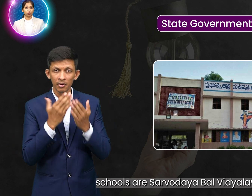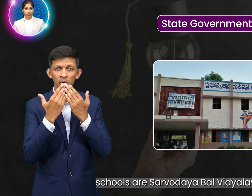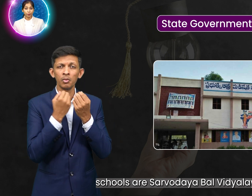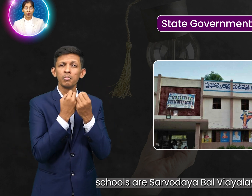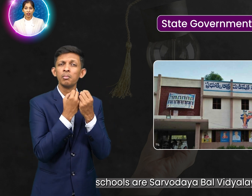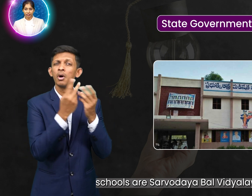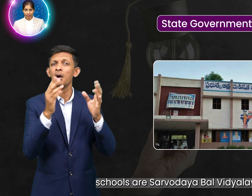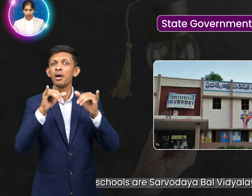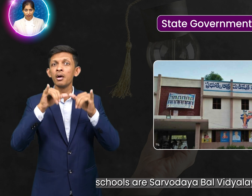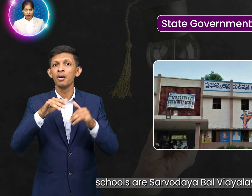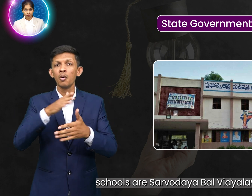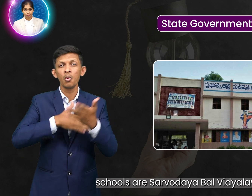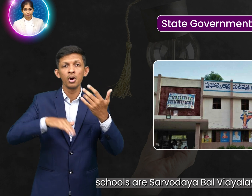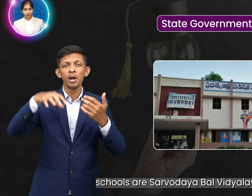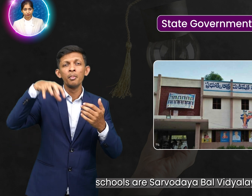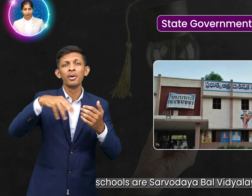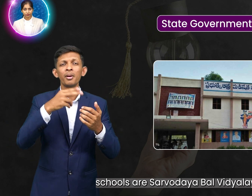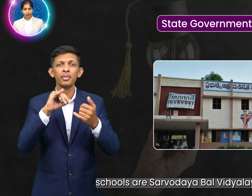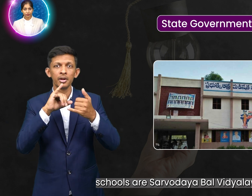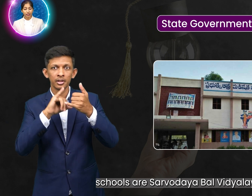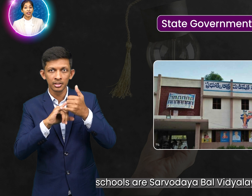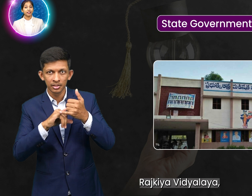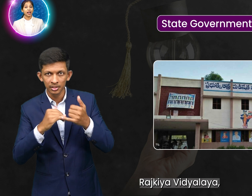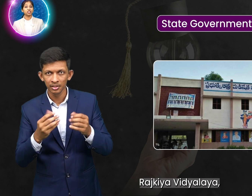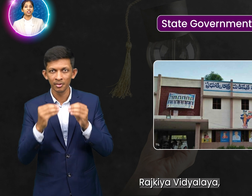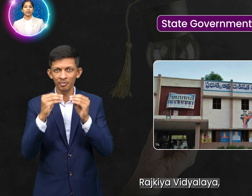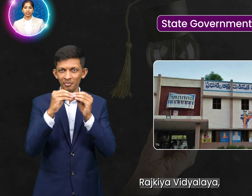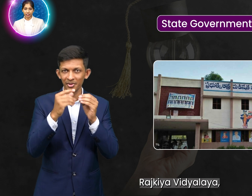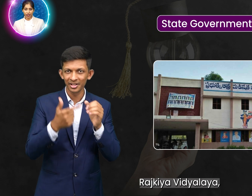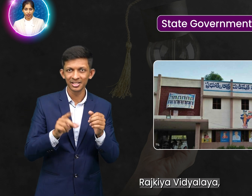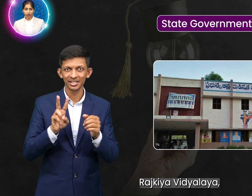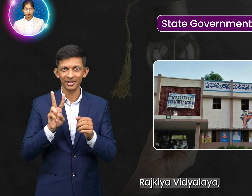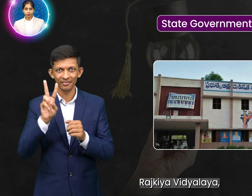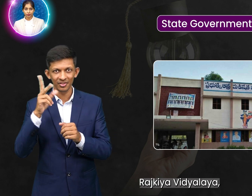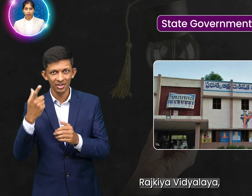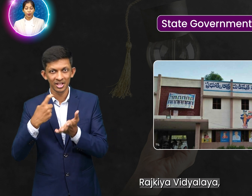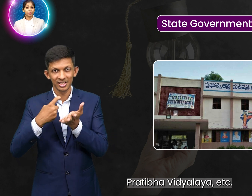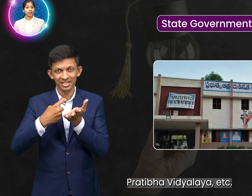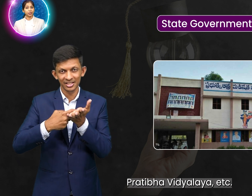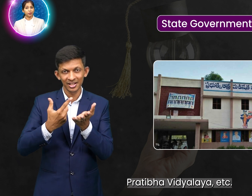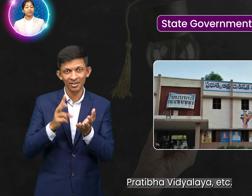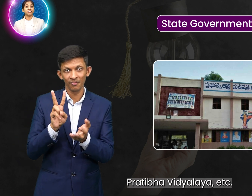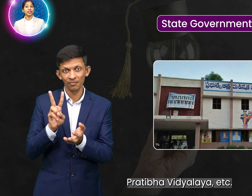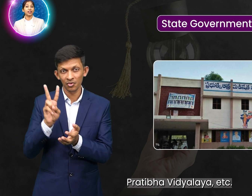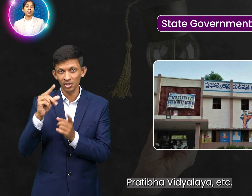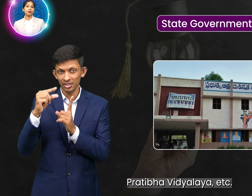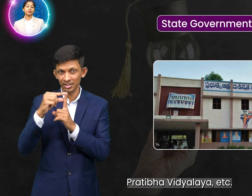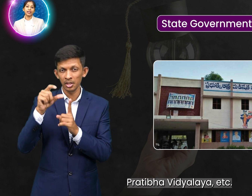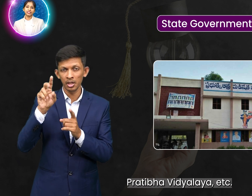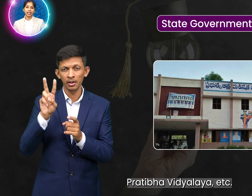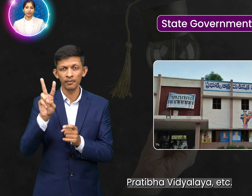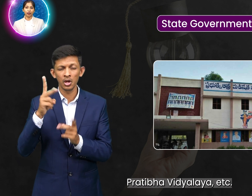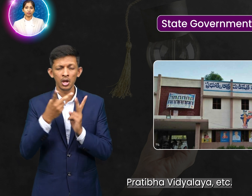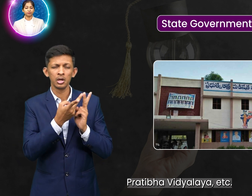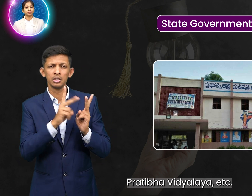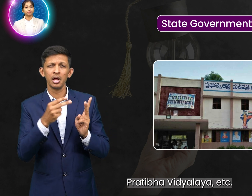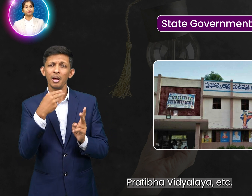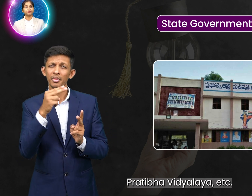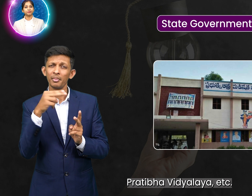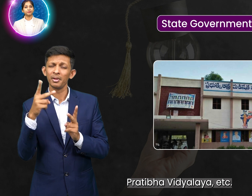Sarvodaya Bal Vidyalaya, Rajkiya Vidyalaya, Pratibha Vidyalaya,